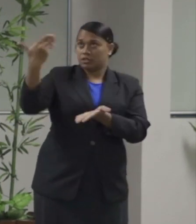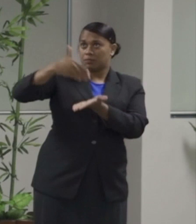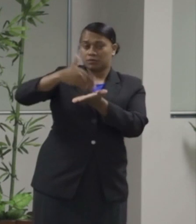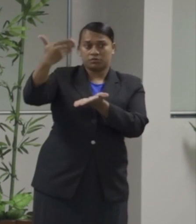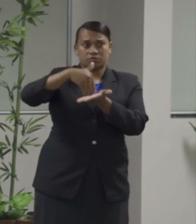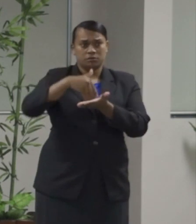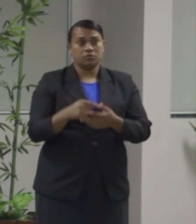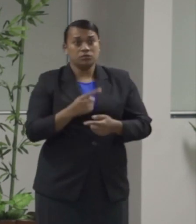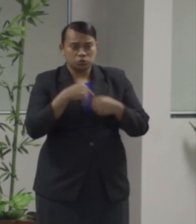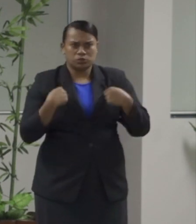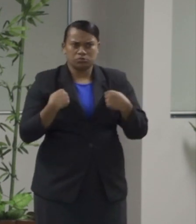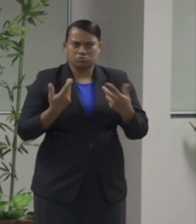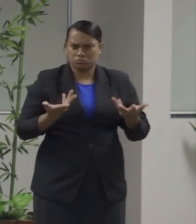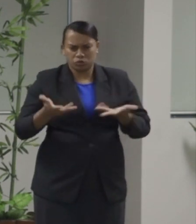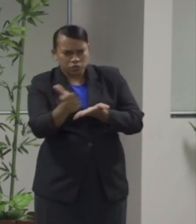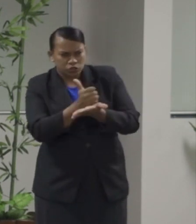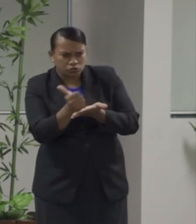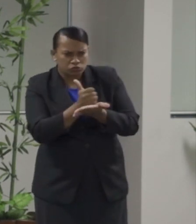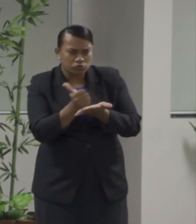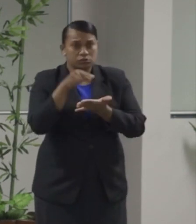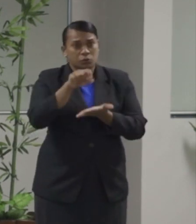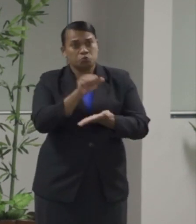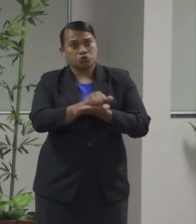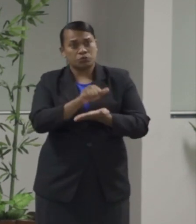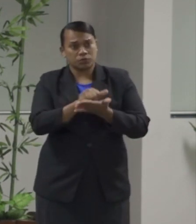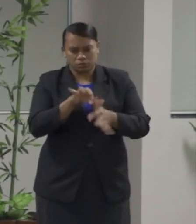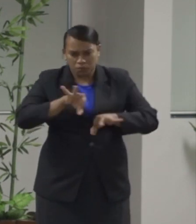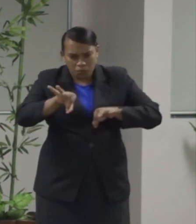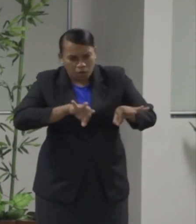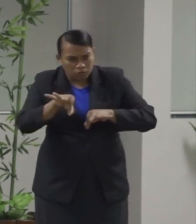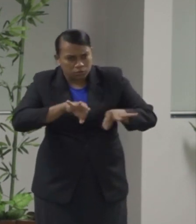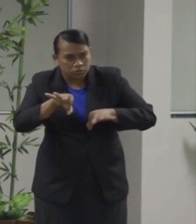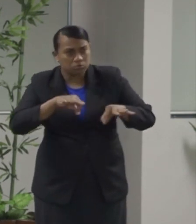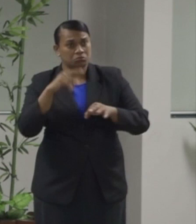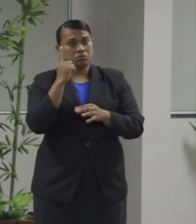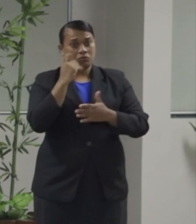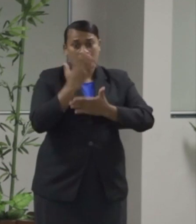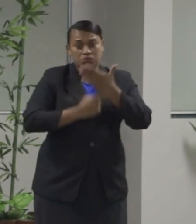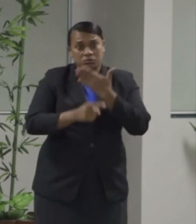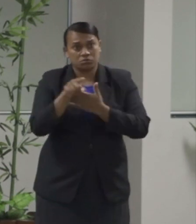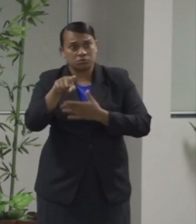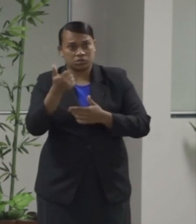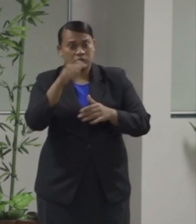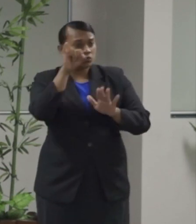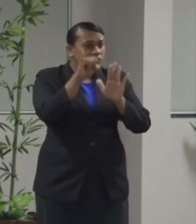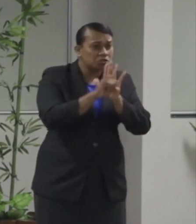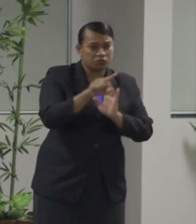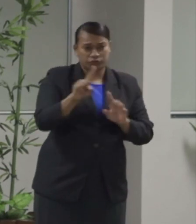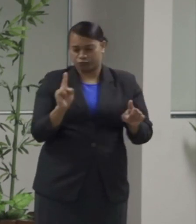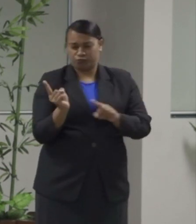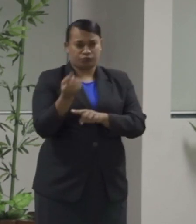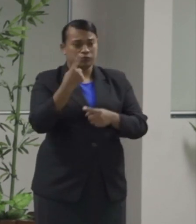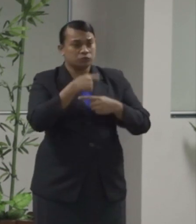We acted decisively when our first case was confirmed. Due to our diligence, we know where every one of our first